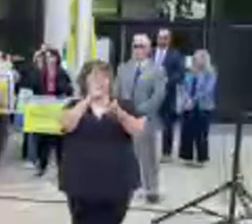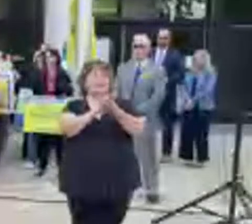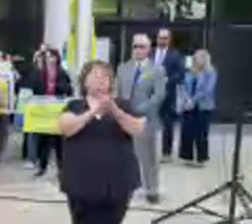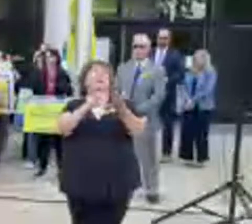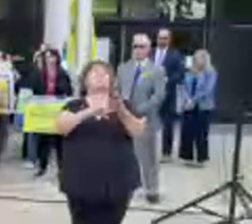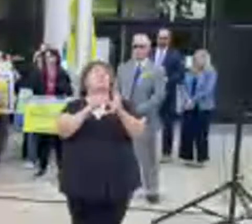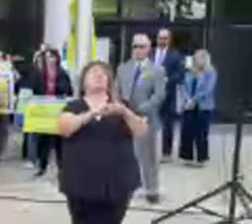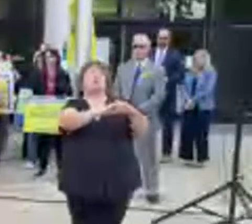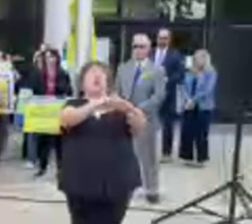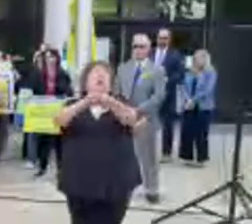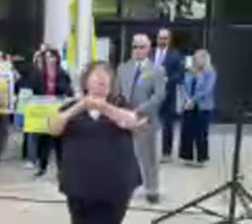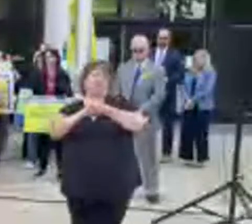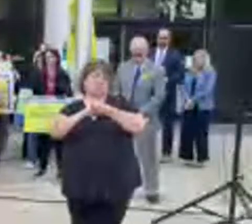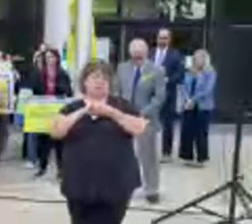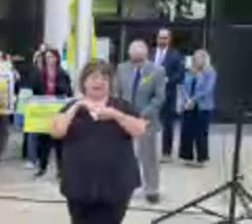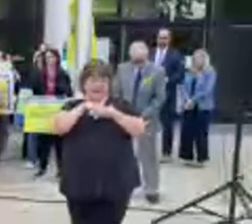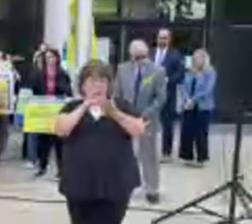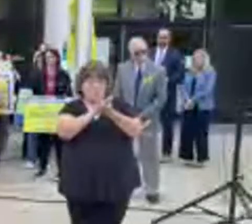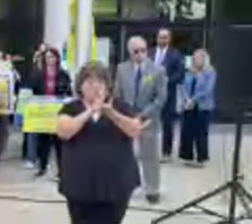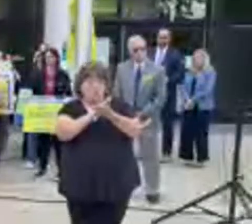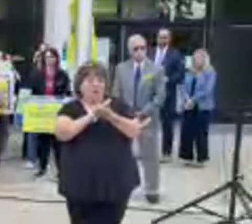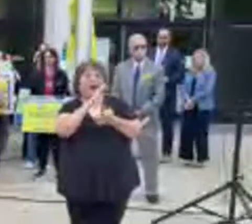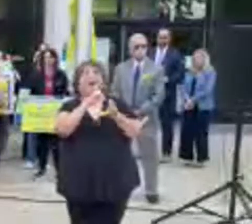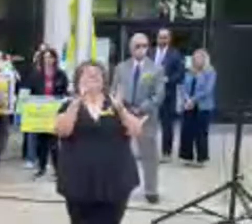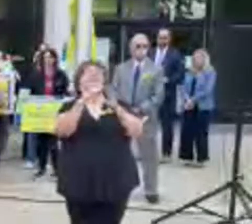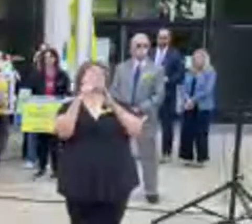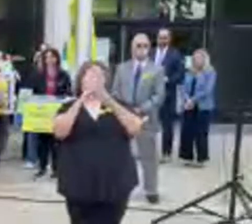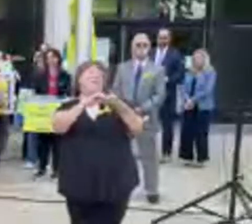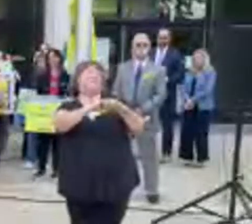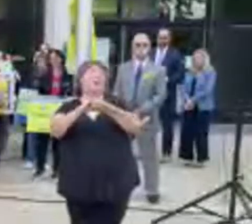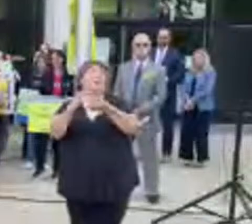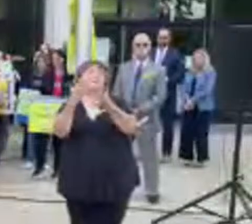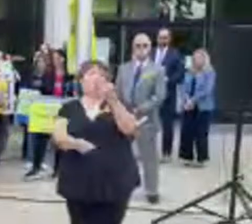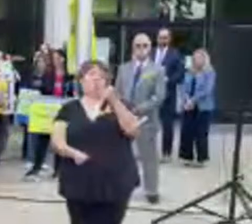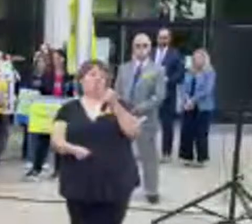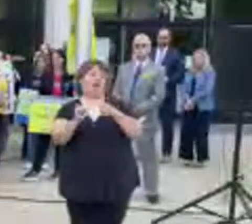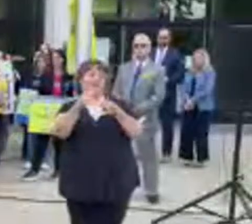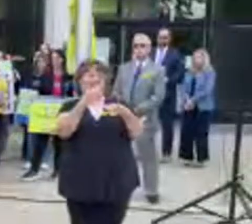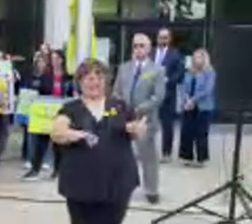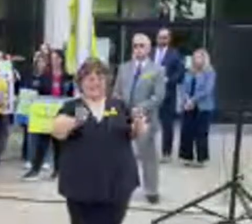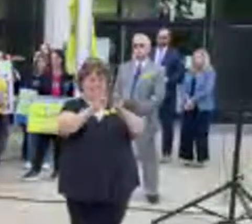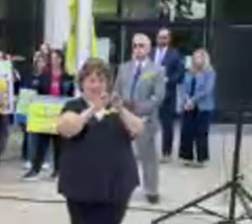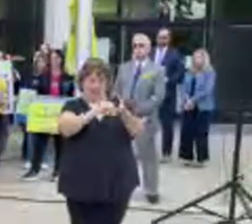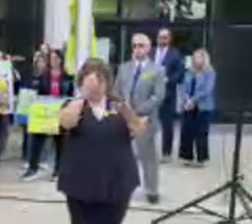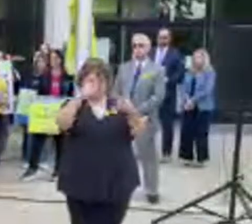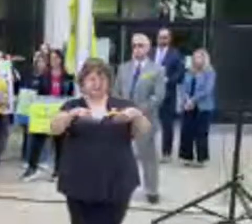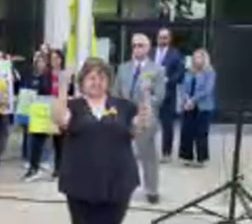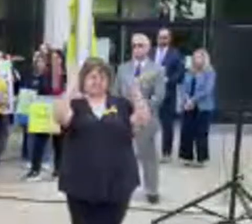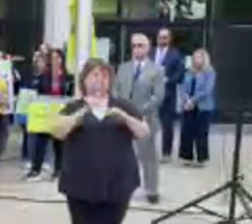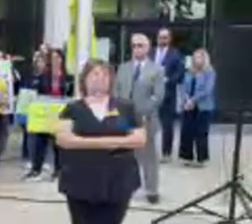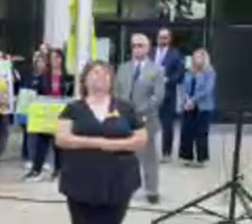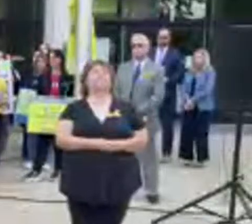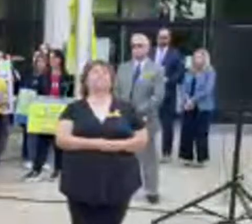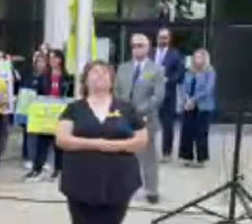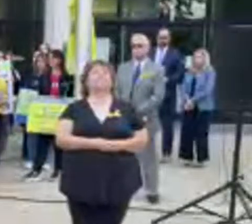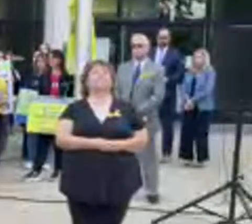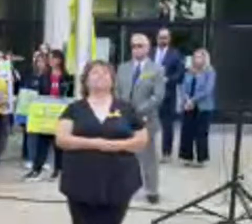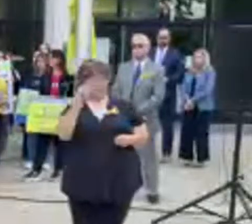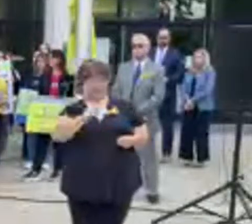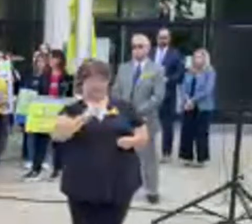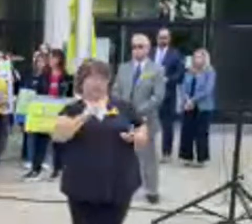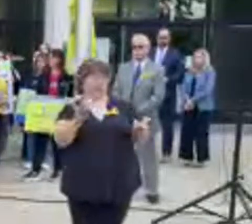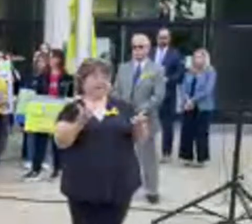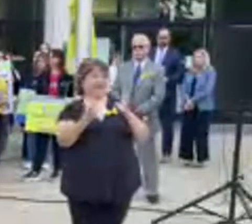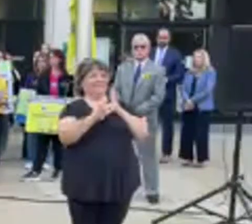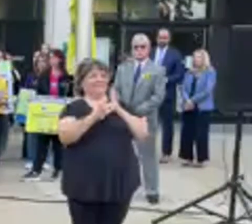collaborations, both within our school and with our community partners. These are keys to our student success. We see ourselves